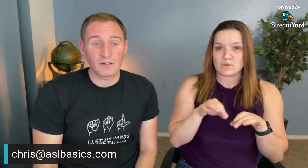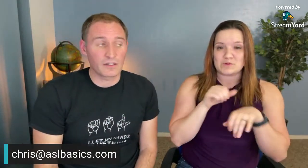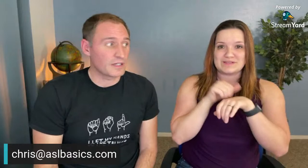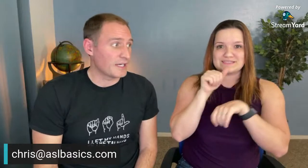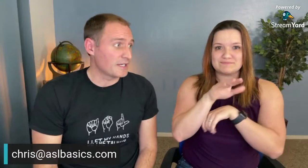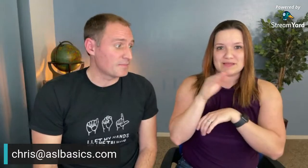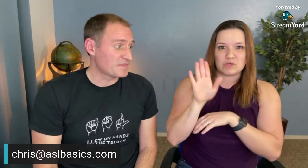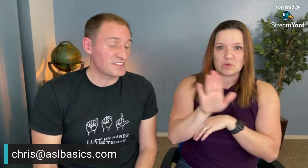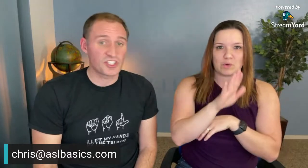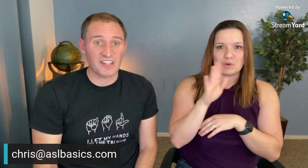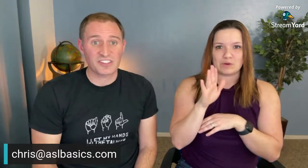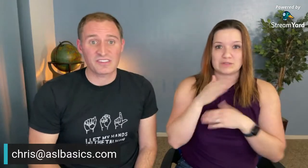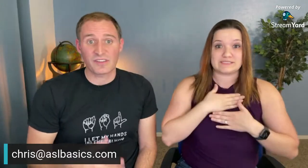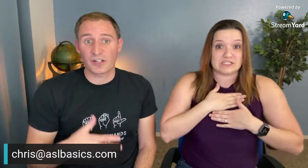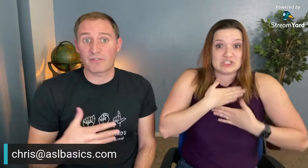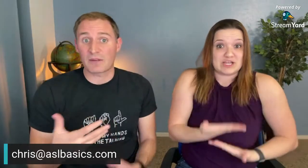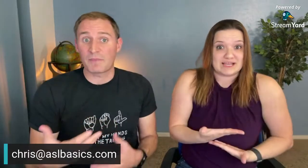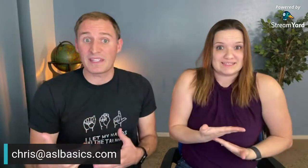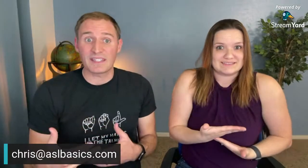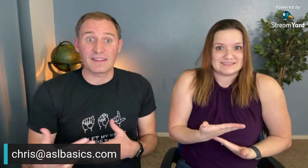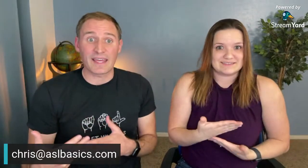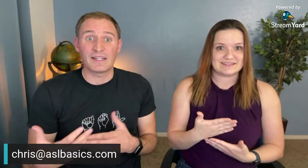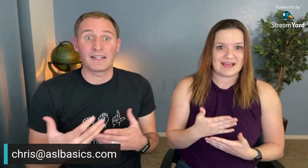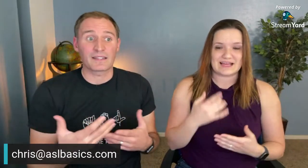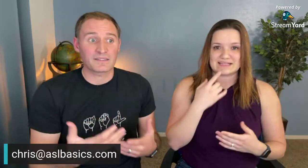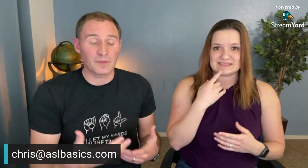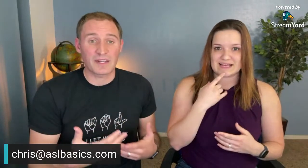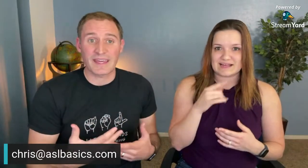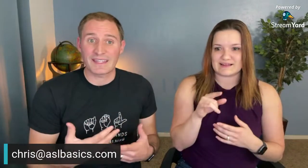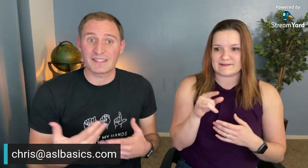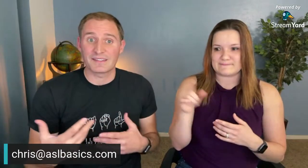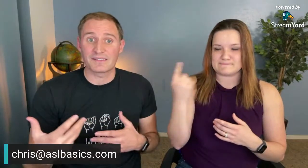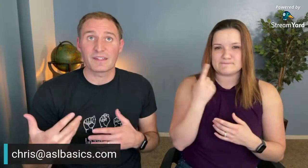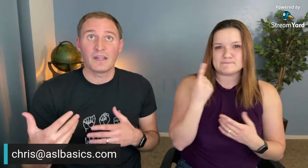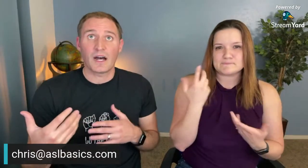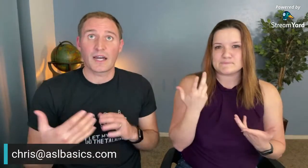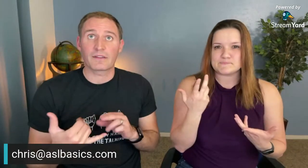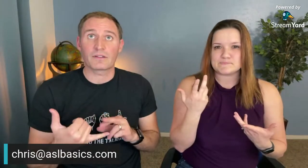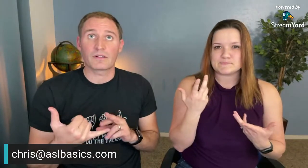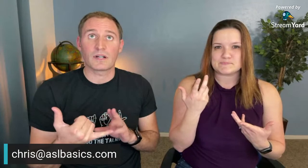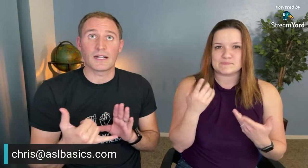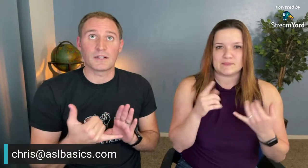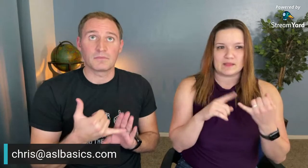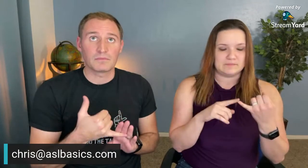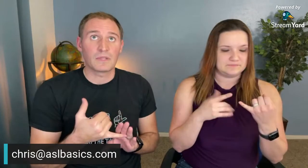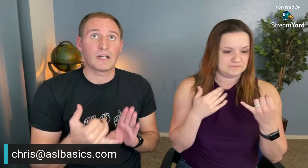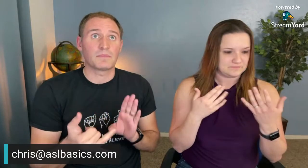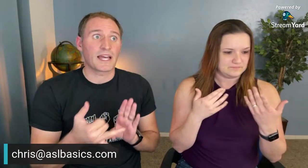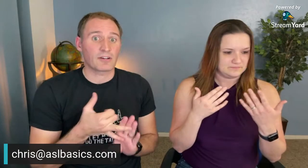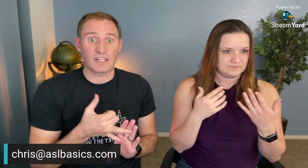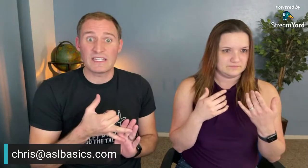your suggestions, and they're recommending that like somebody that is either Black or